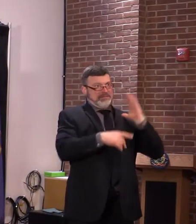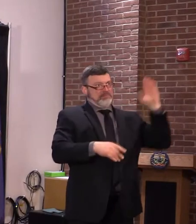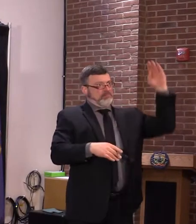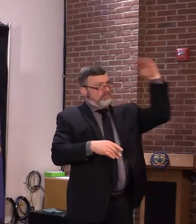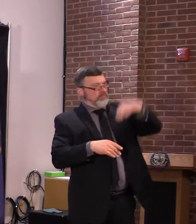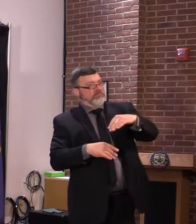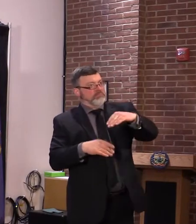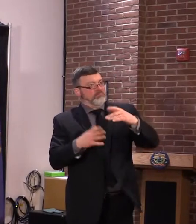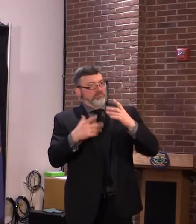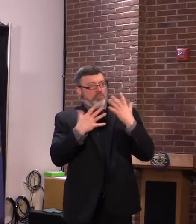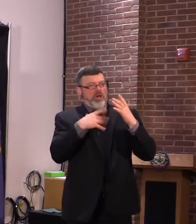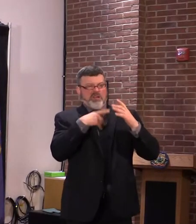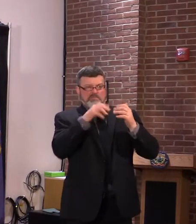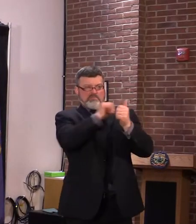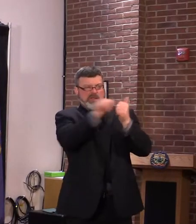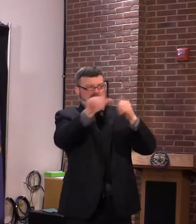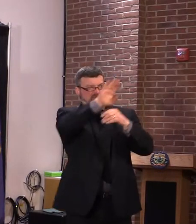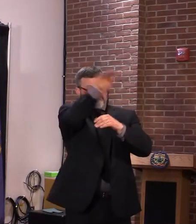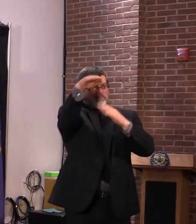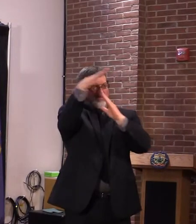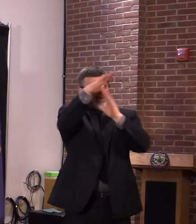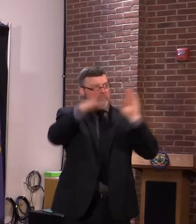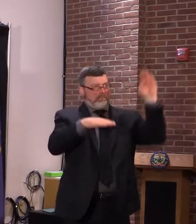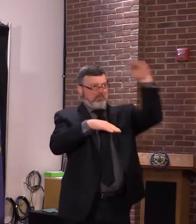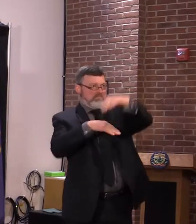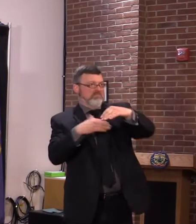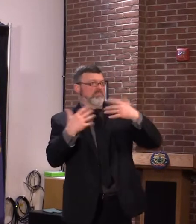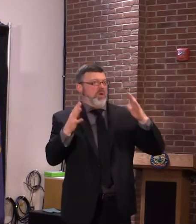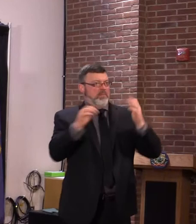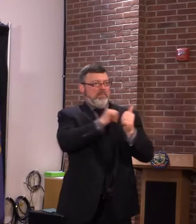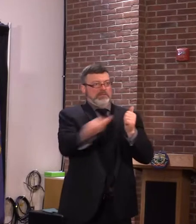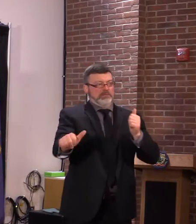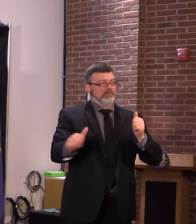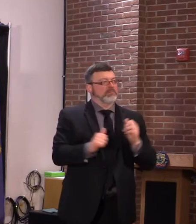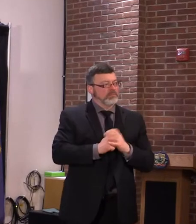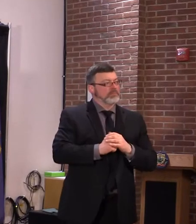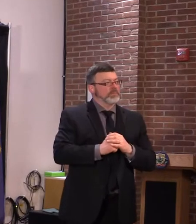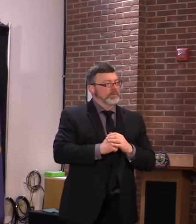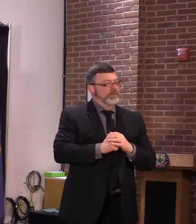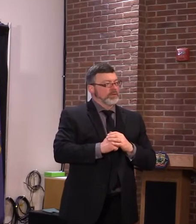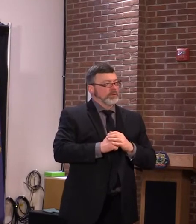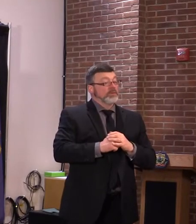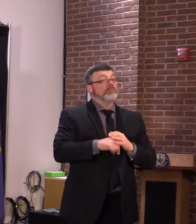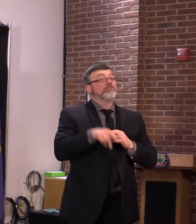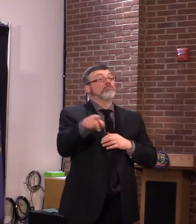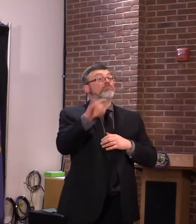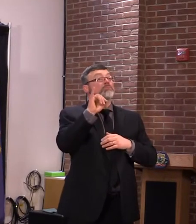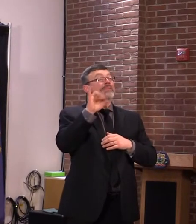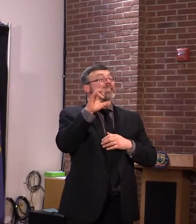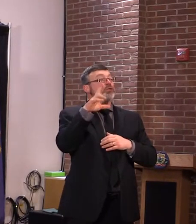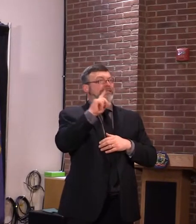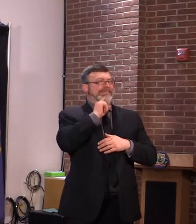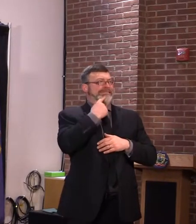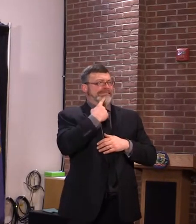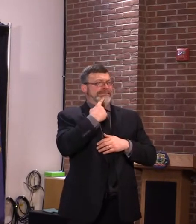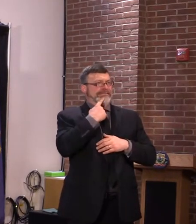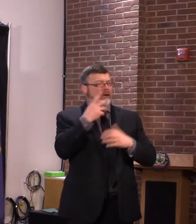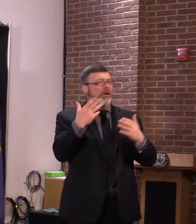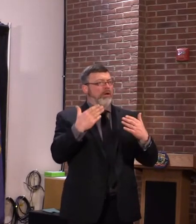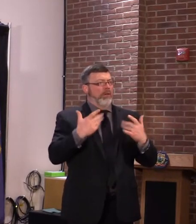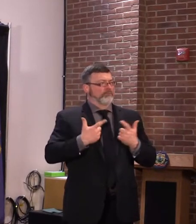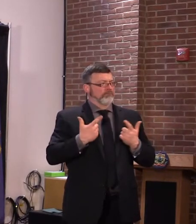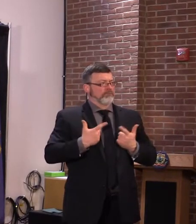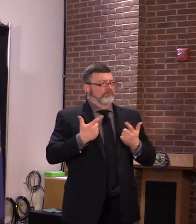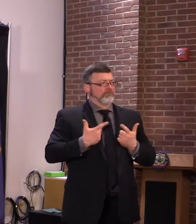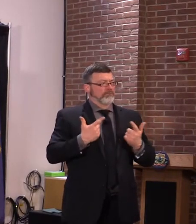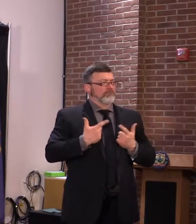ICU bed availability has been sufficient, and on any given day, at most, only a handful of ICU patients